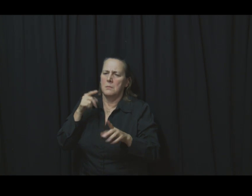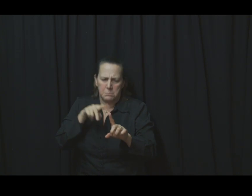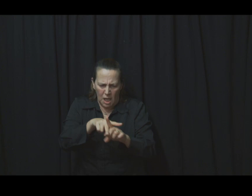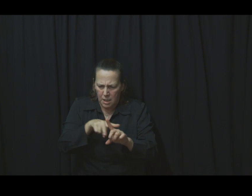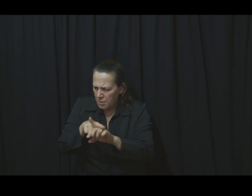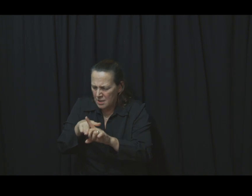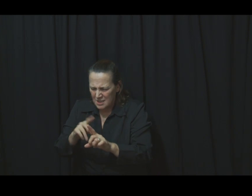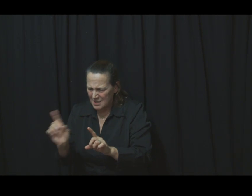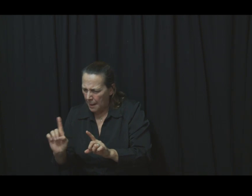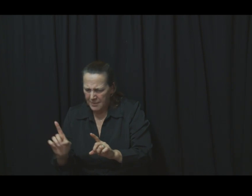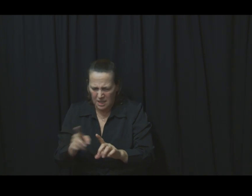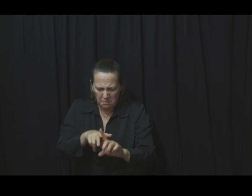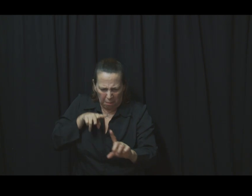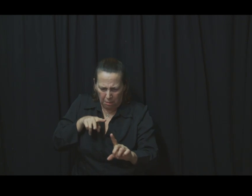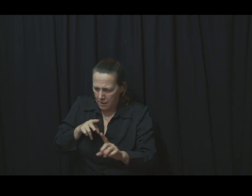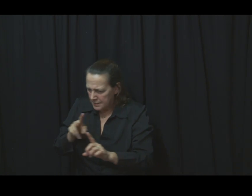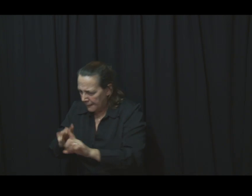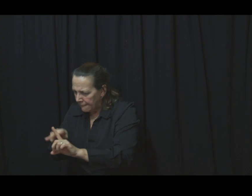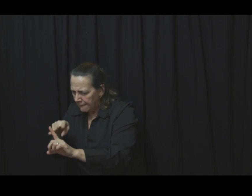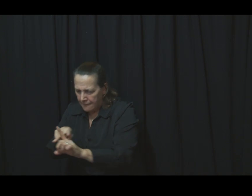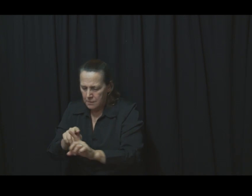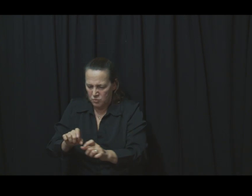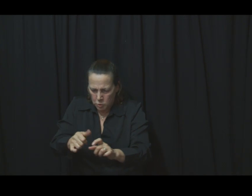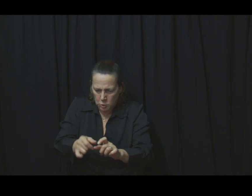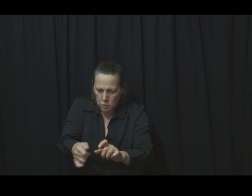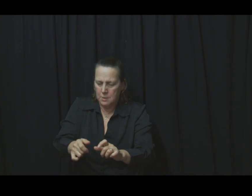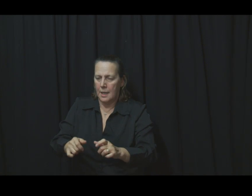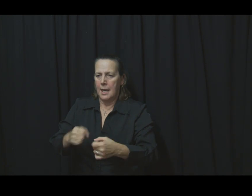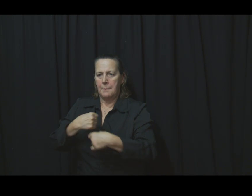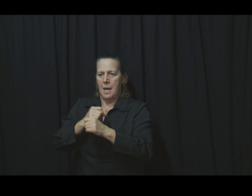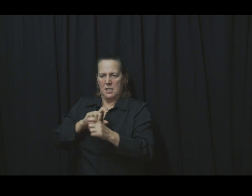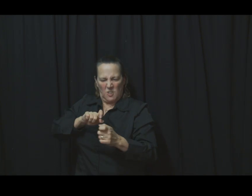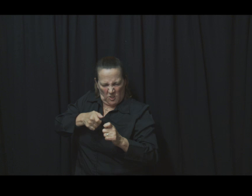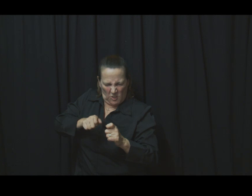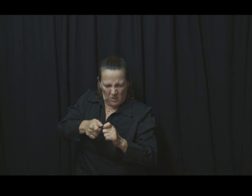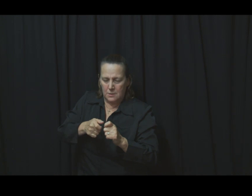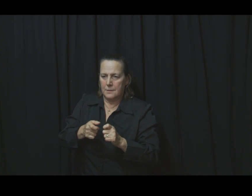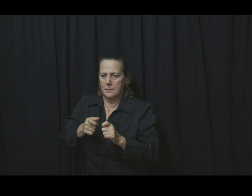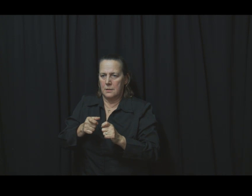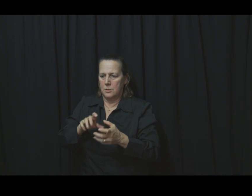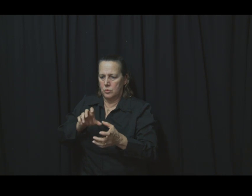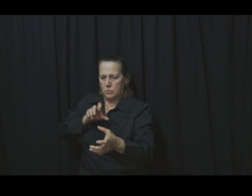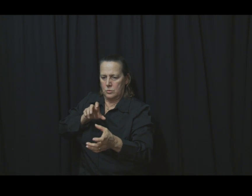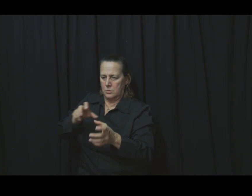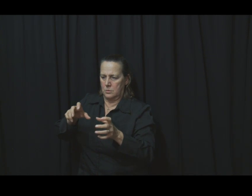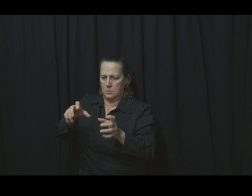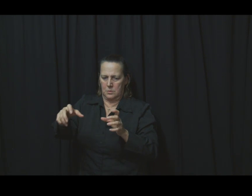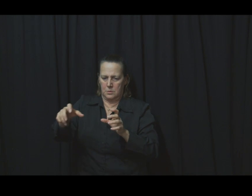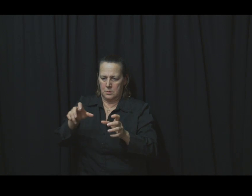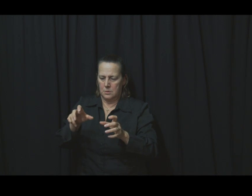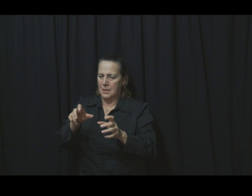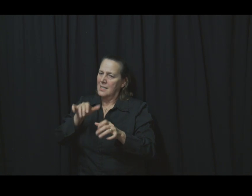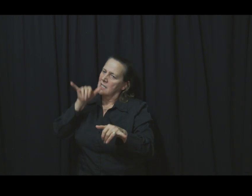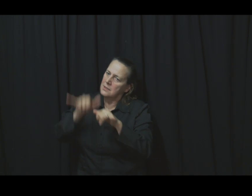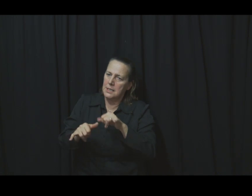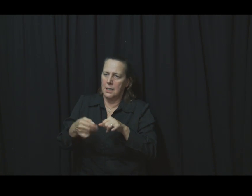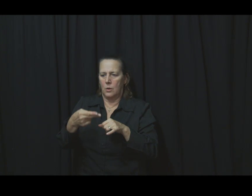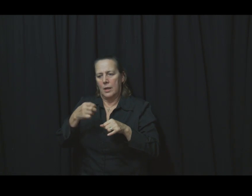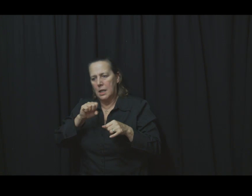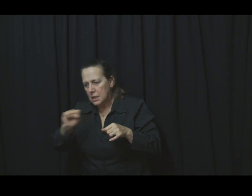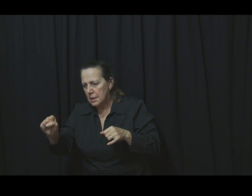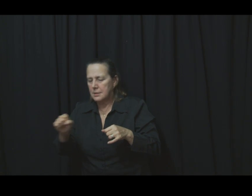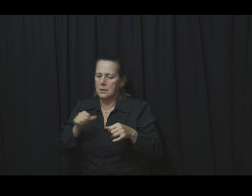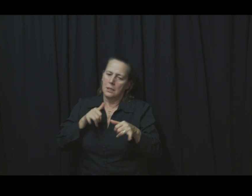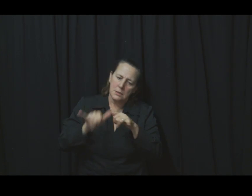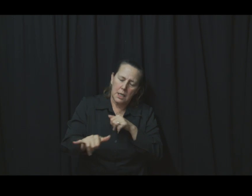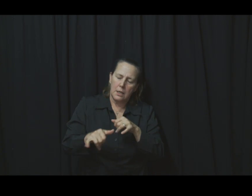in the connector. They re-screwed it. They made it tight. They turned it this way. The hiss was still there. They heard it that way. It's just still there. They thought it